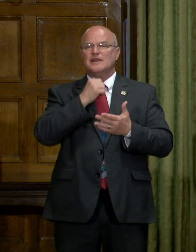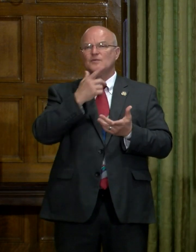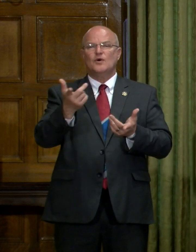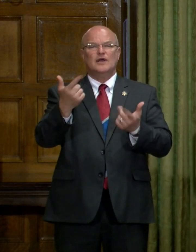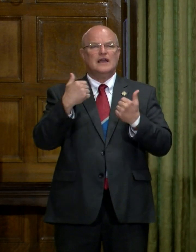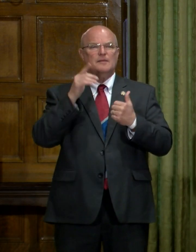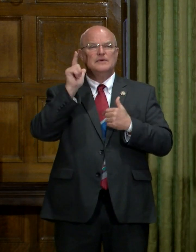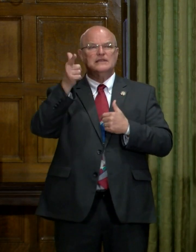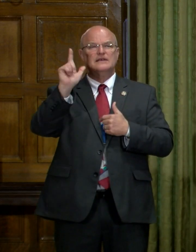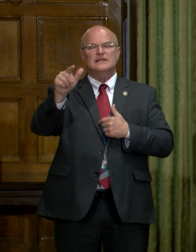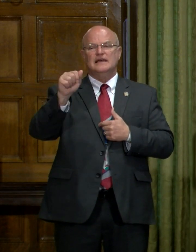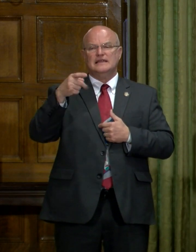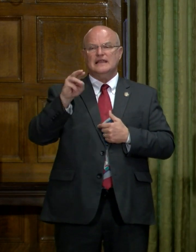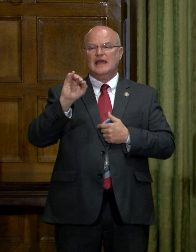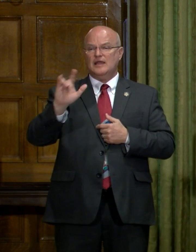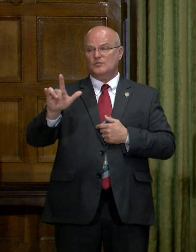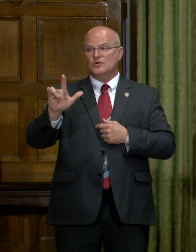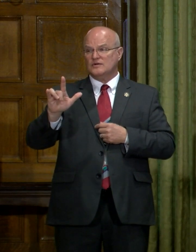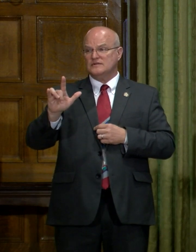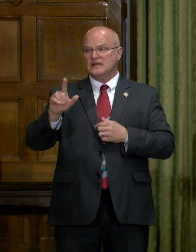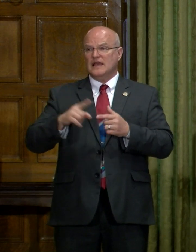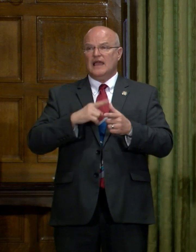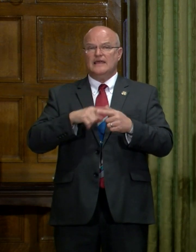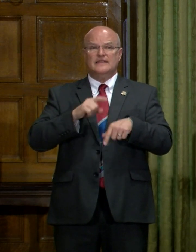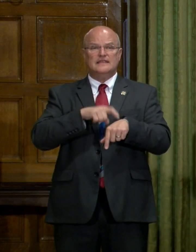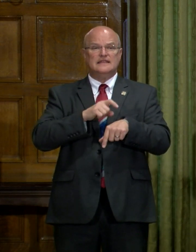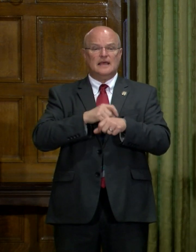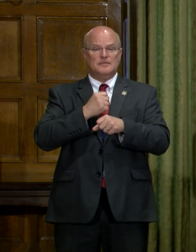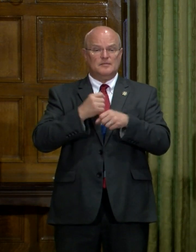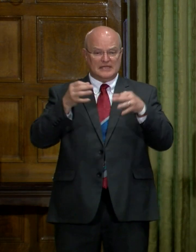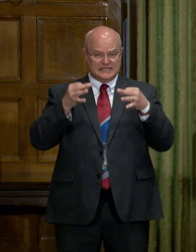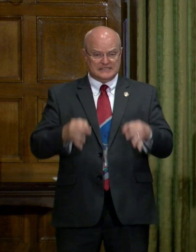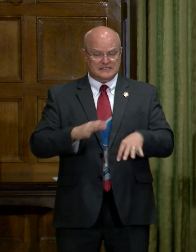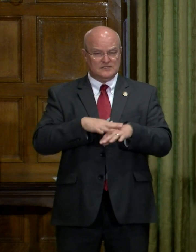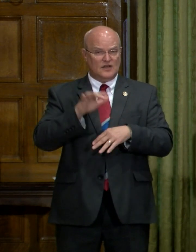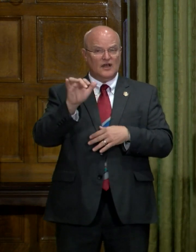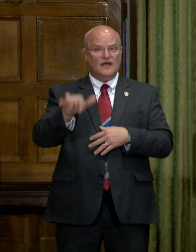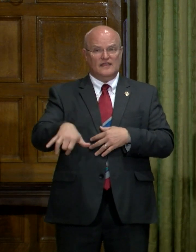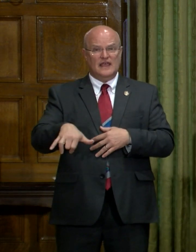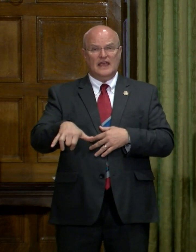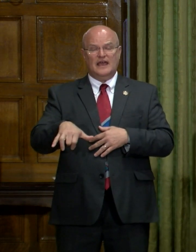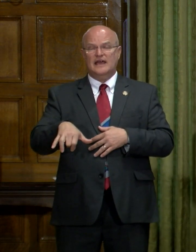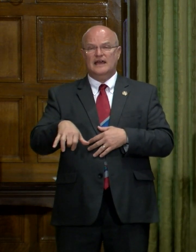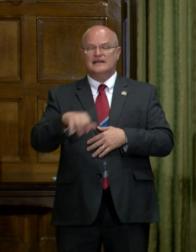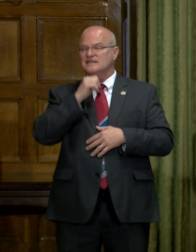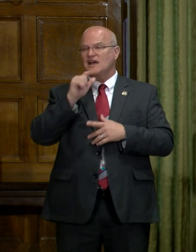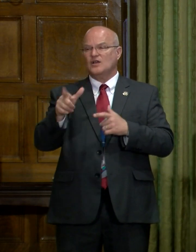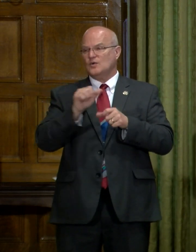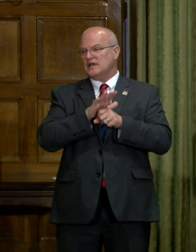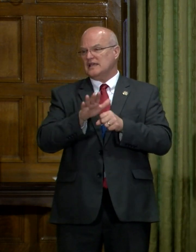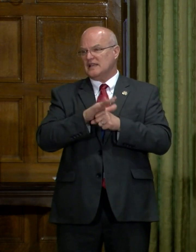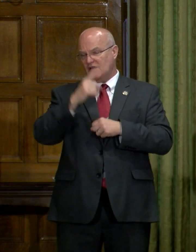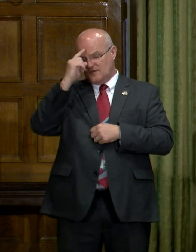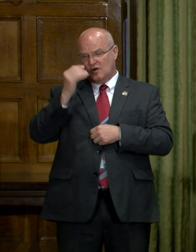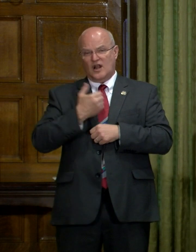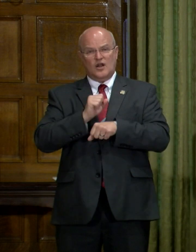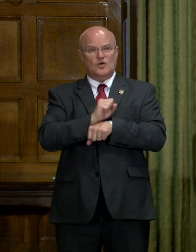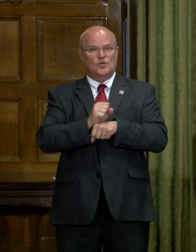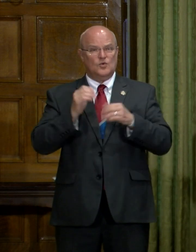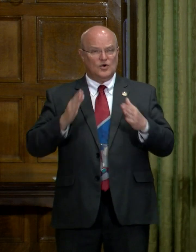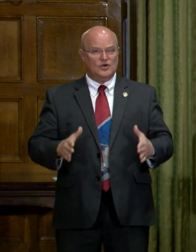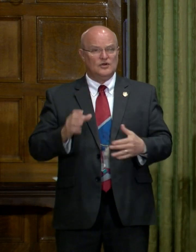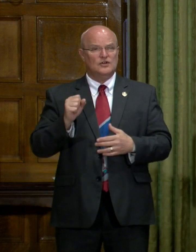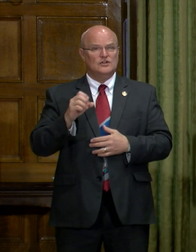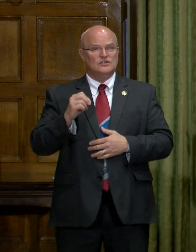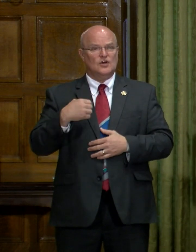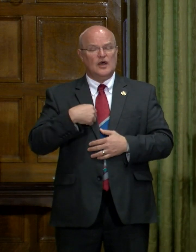until late April. And then the time you make decisions on that, that's not quick enough for our workers. And